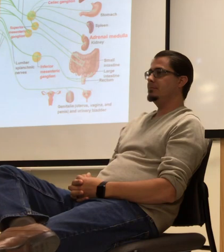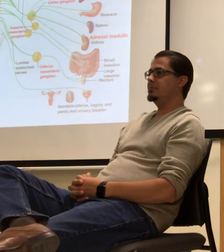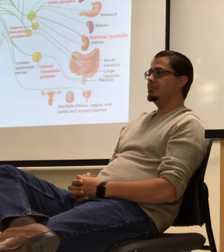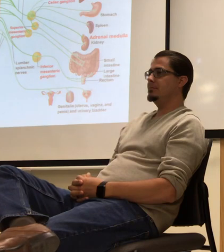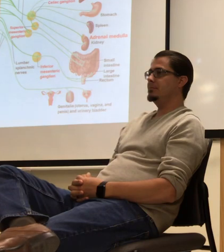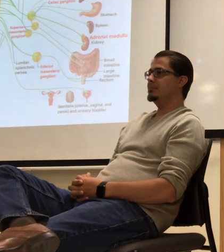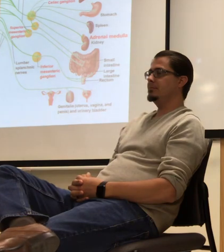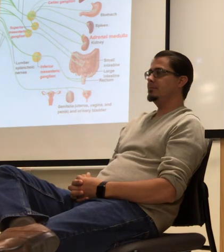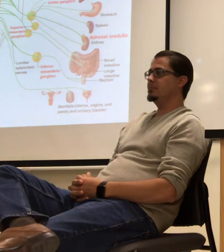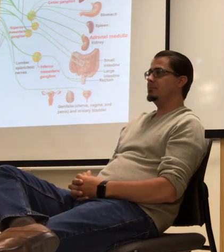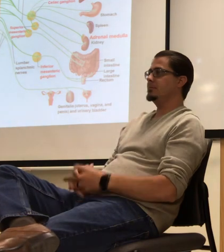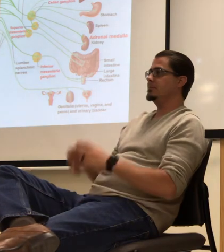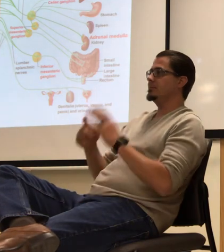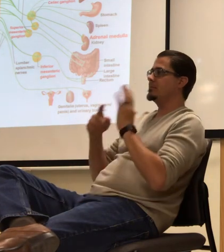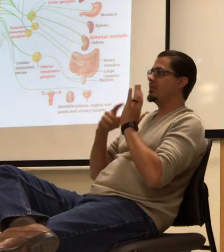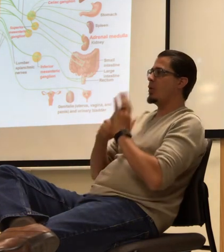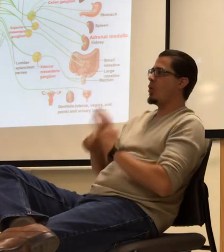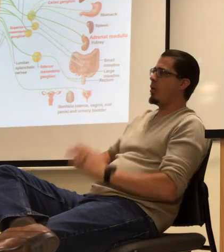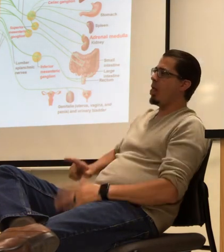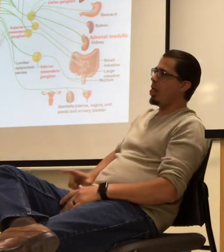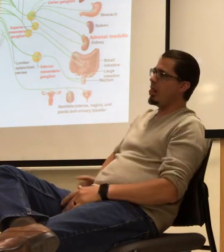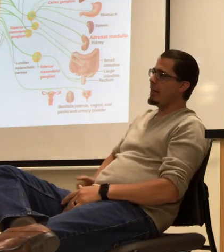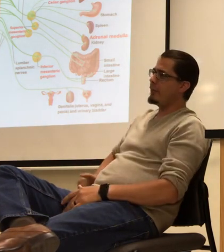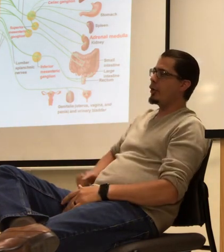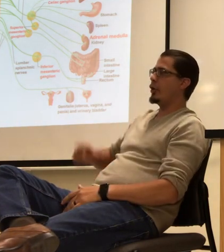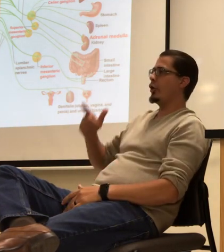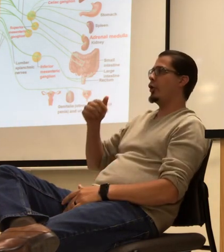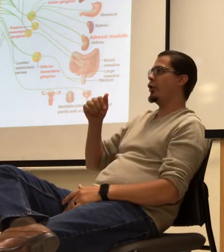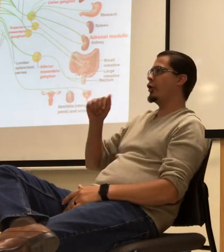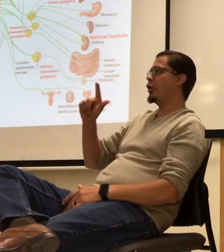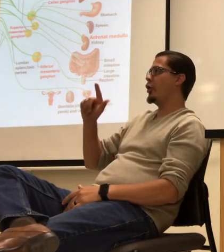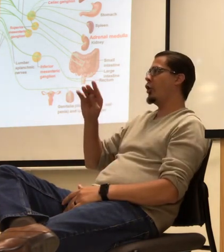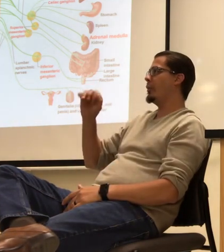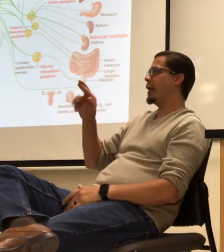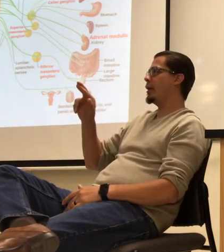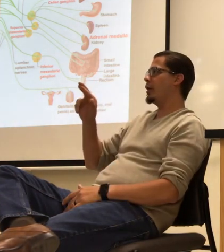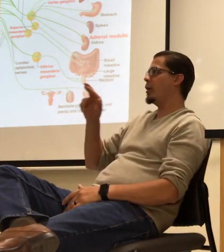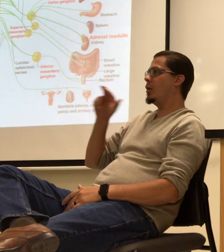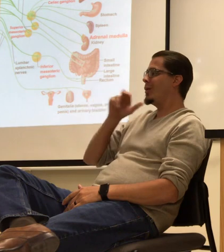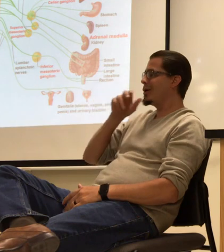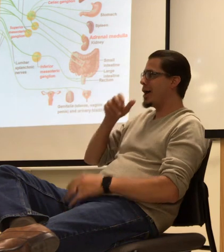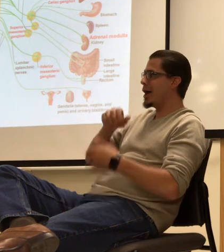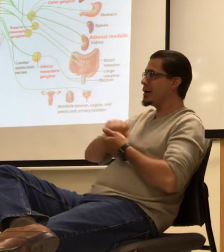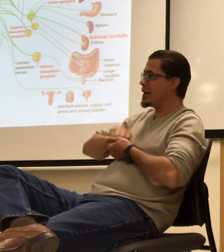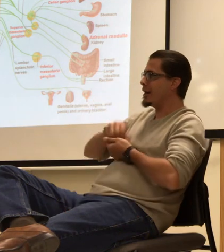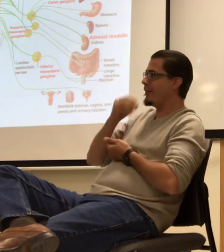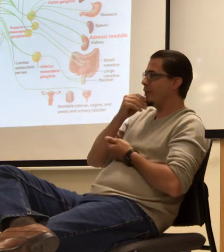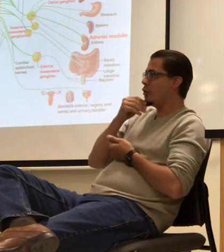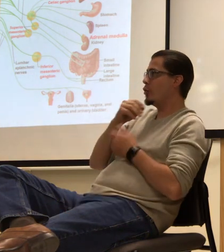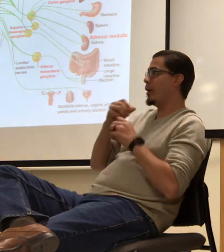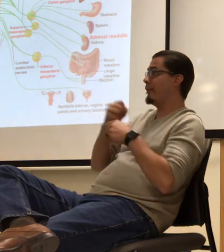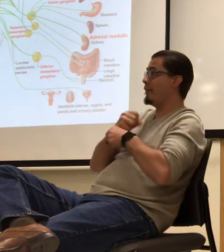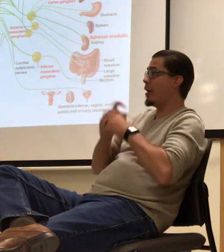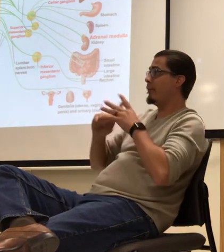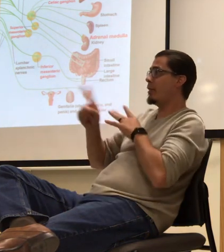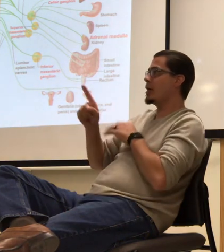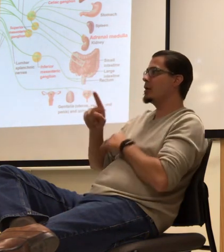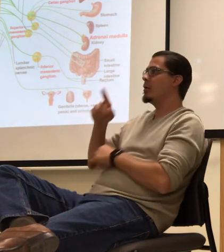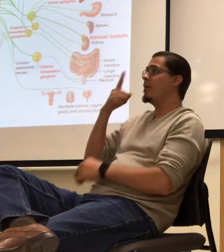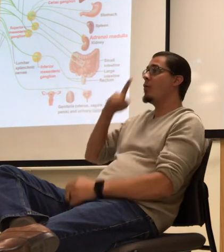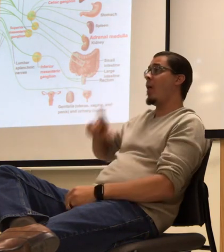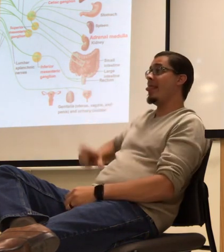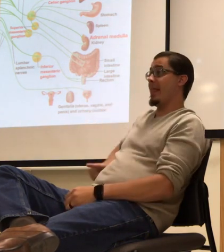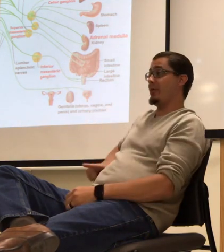they picture liver, gallbladder. Well, you're not digesting food in a fight-or-flight response, so you really inhibit the gallbladder. But for the liver, you